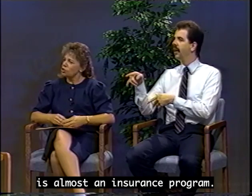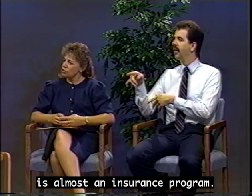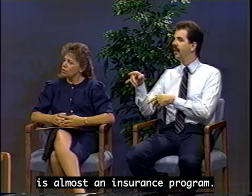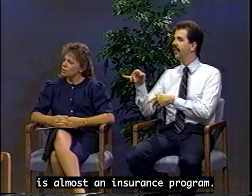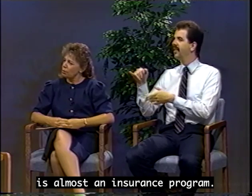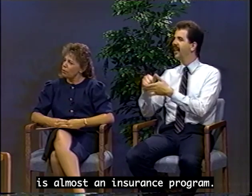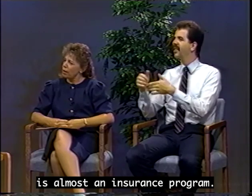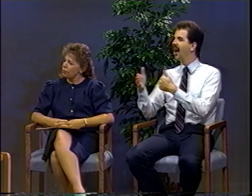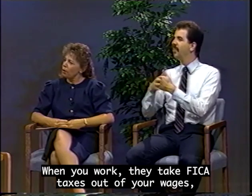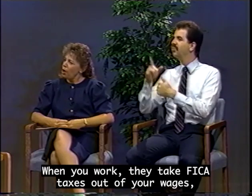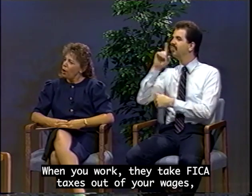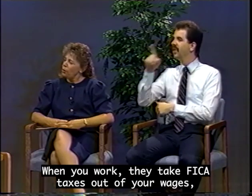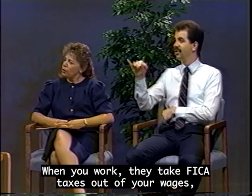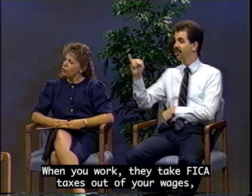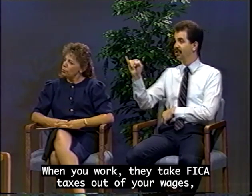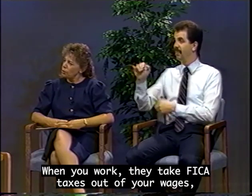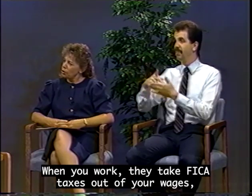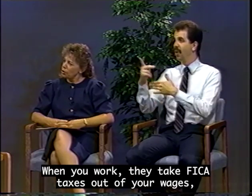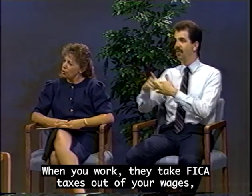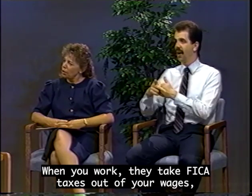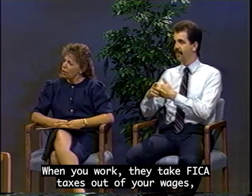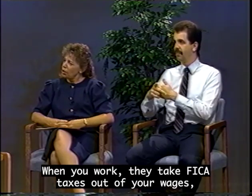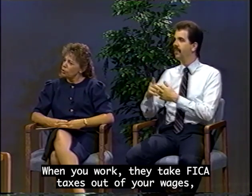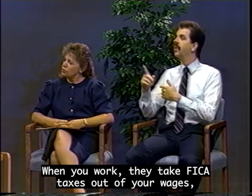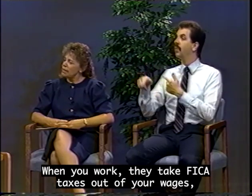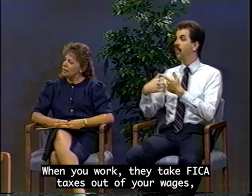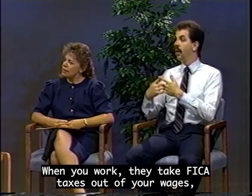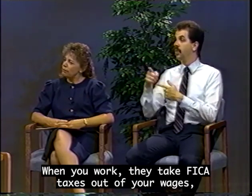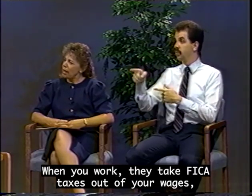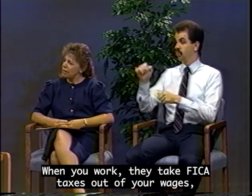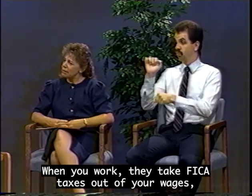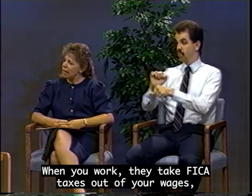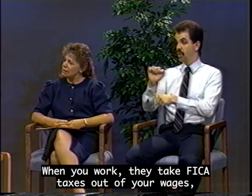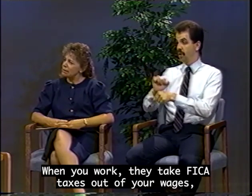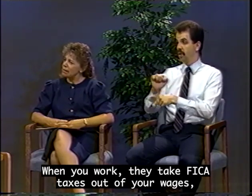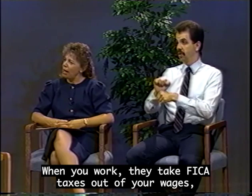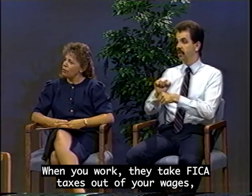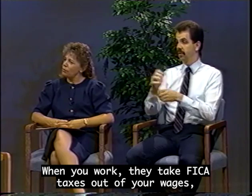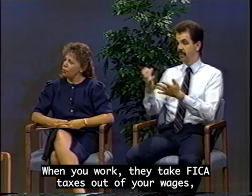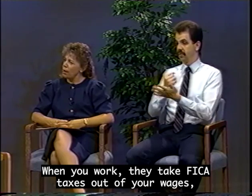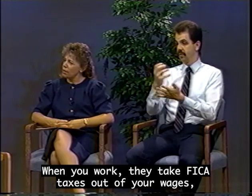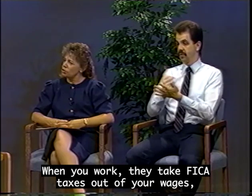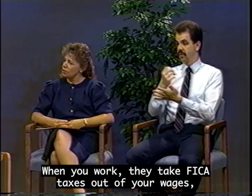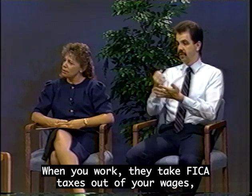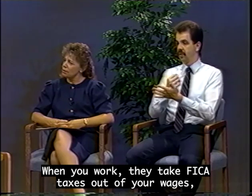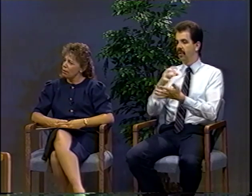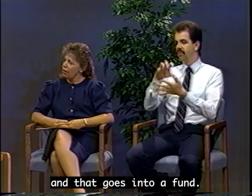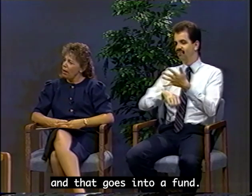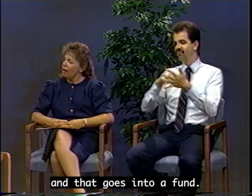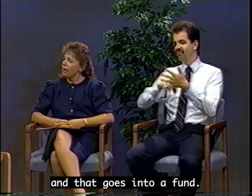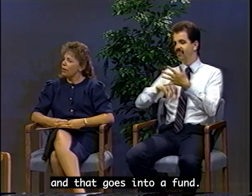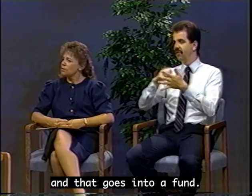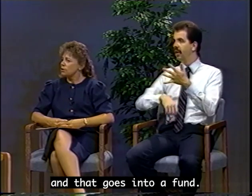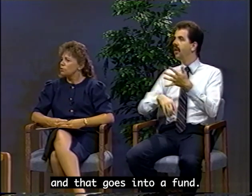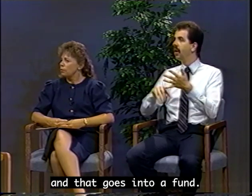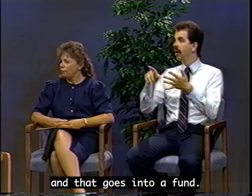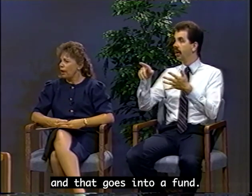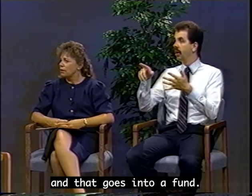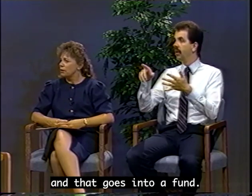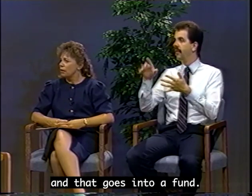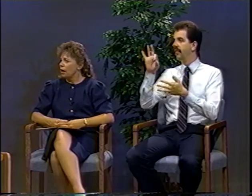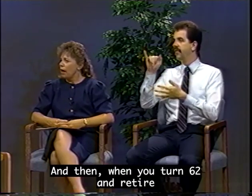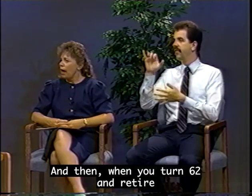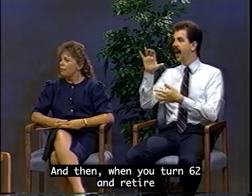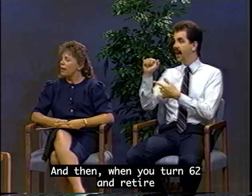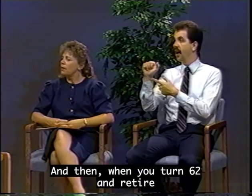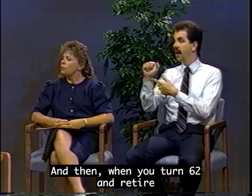almost an insurance program. When you work, they take FICA taxes out of your wages, and that goes into a